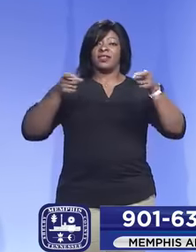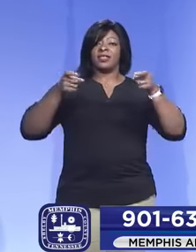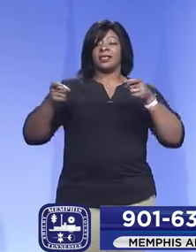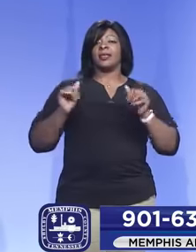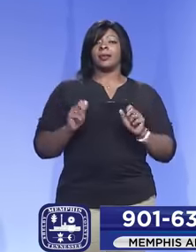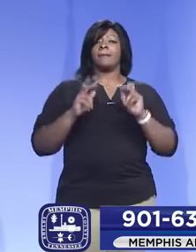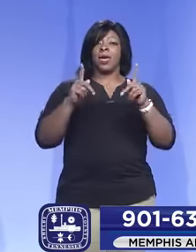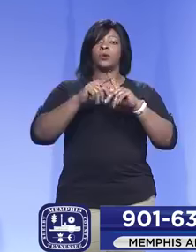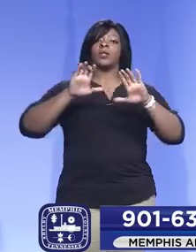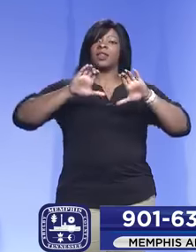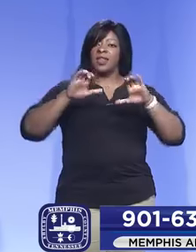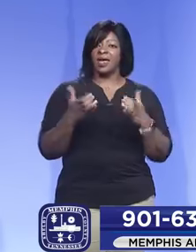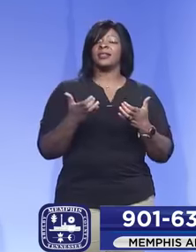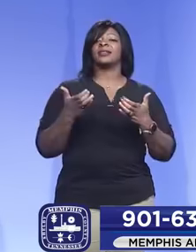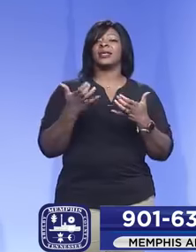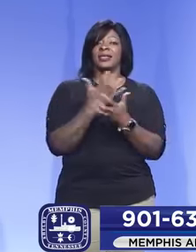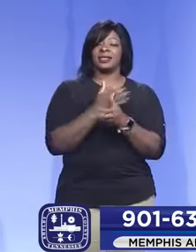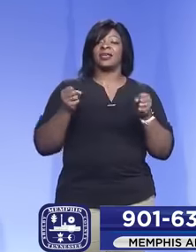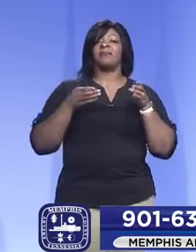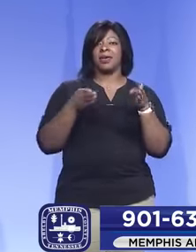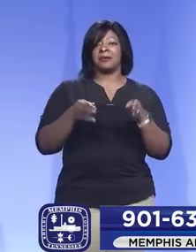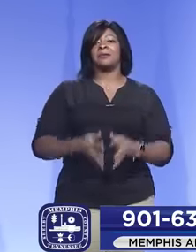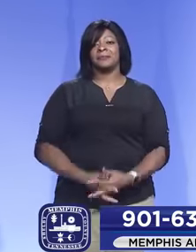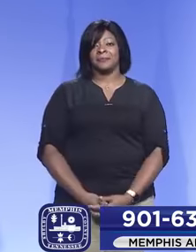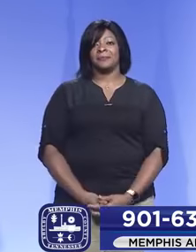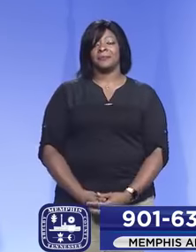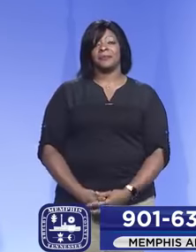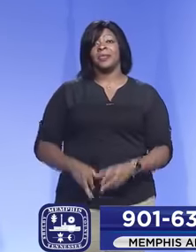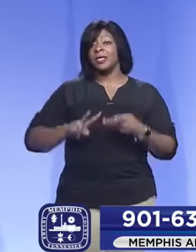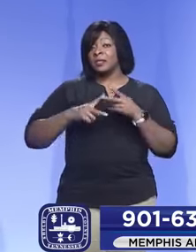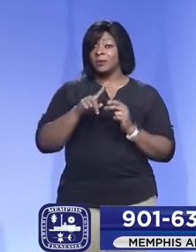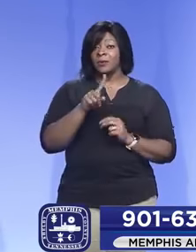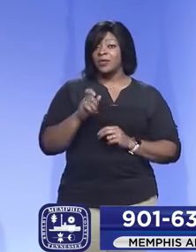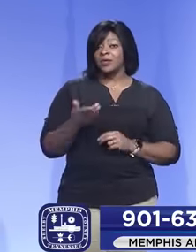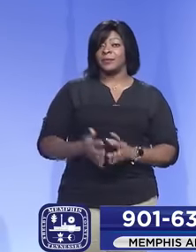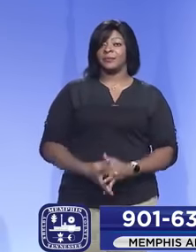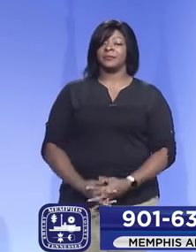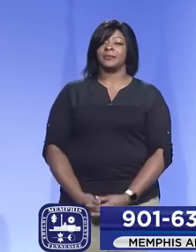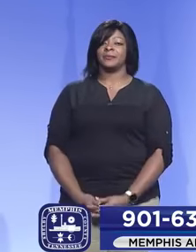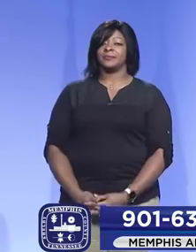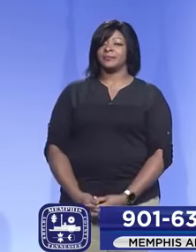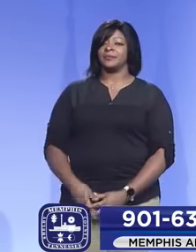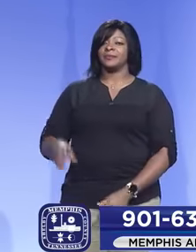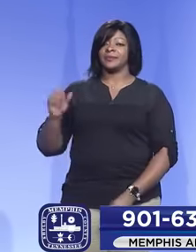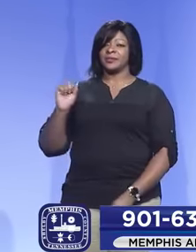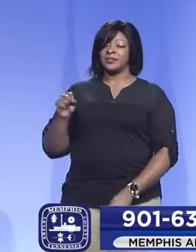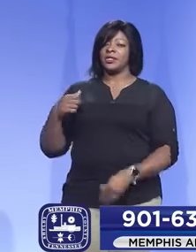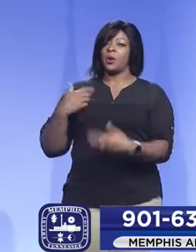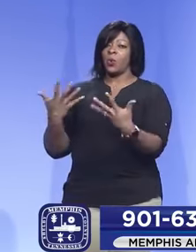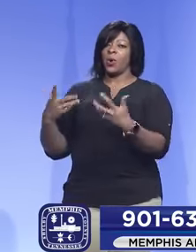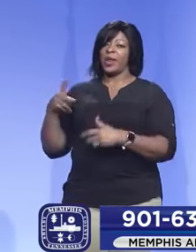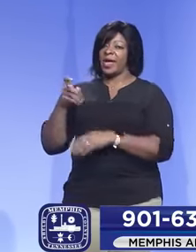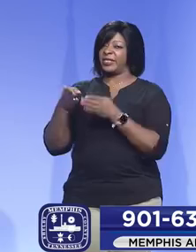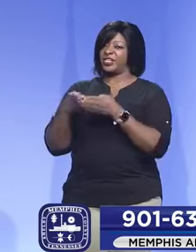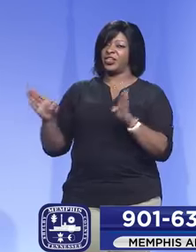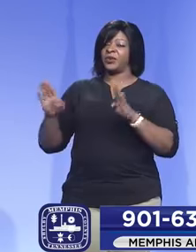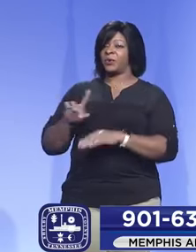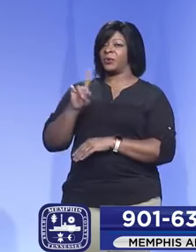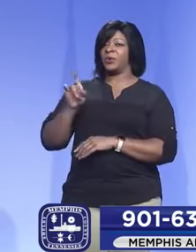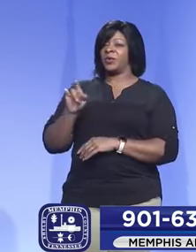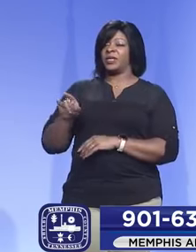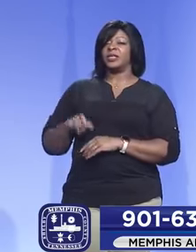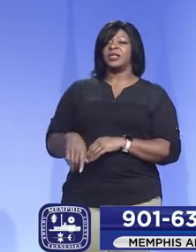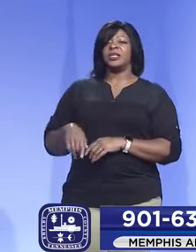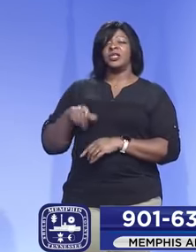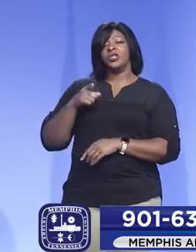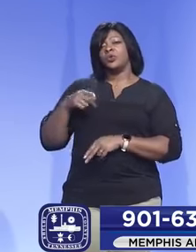back to the classroom in a safe manner. And you follow up? Yes, ma'am. I wanted to ask a general question.